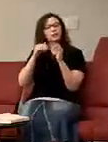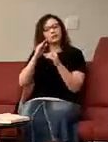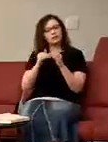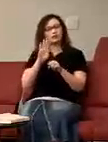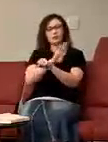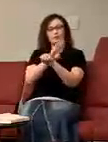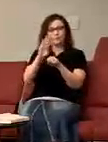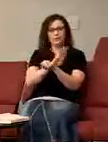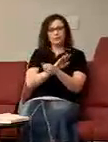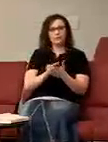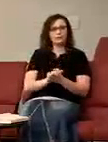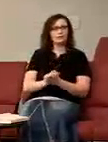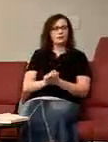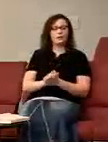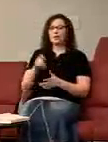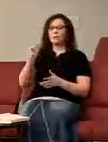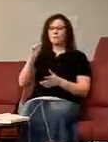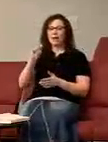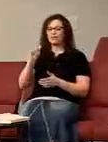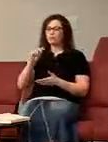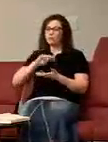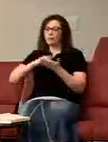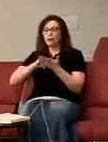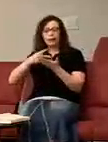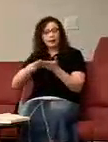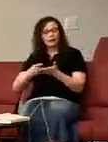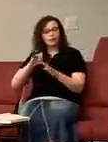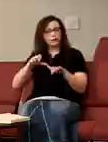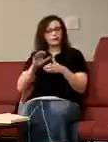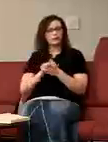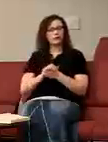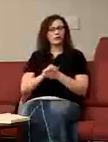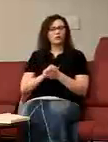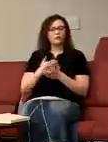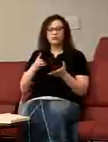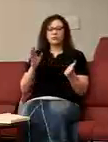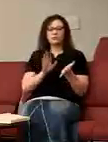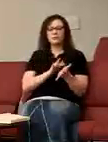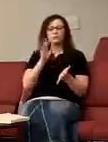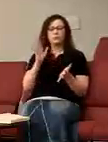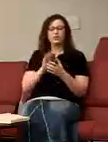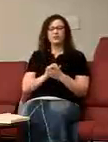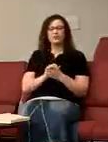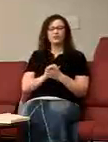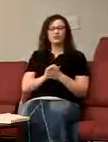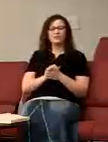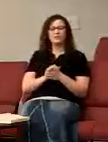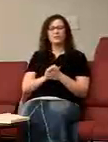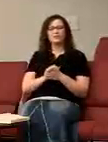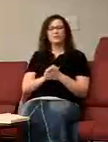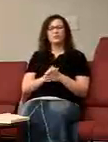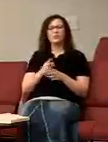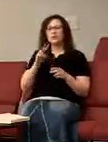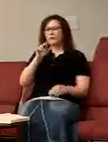kitchens I did. Those are my glory. And, you know, stuff like that. Now, those are all, what kind of glory? Those are all vain